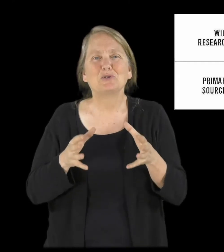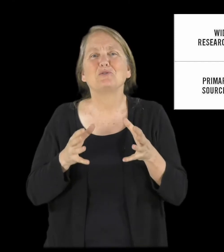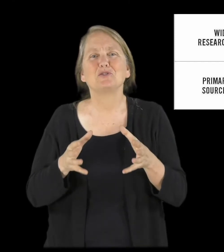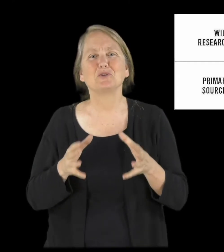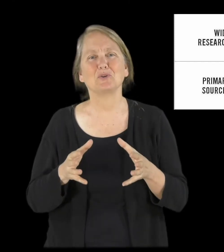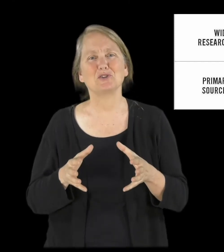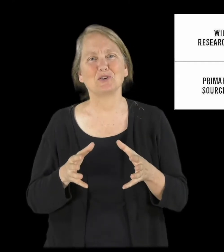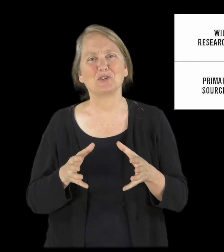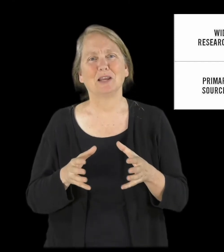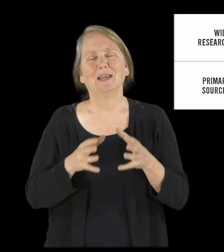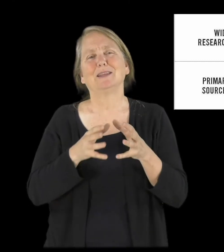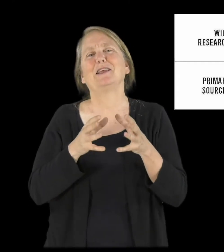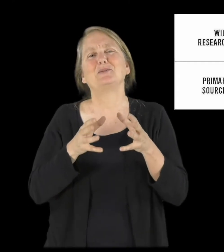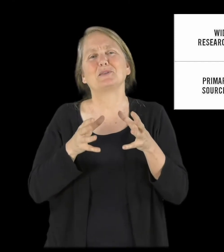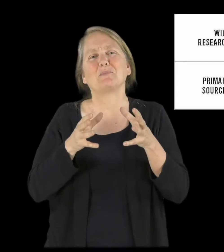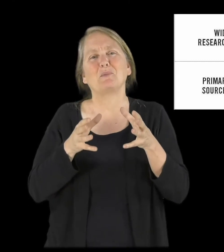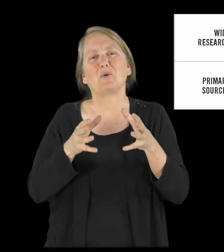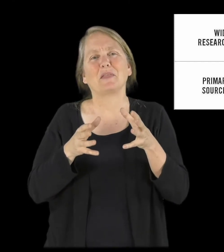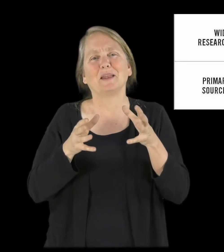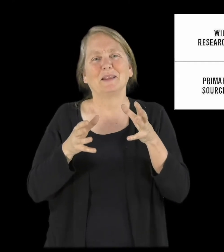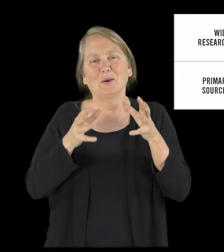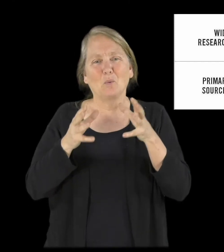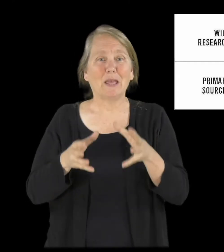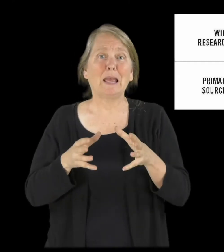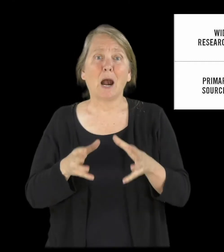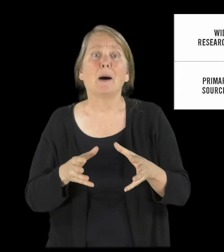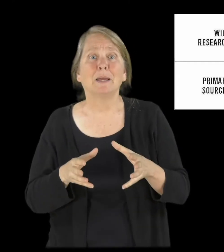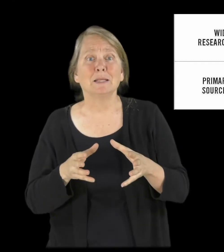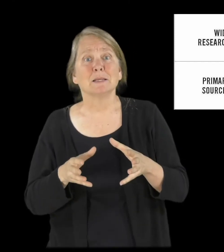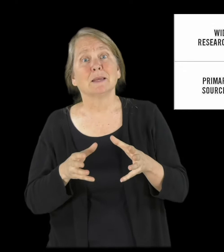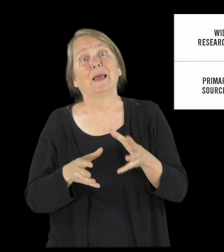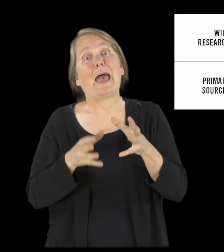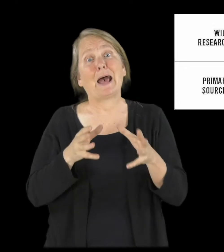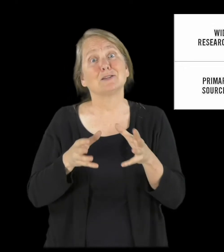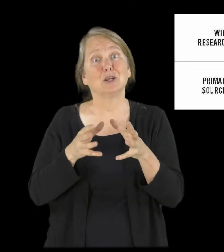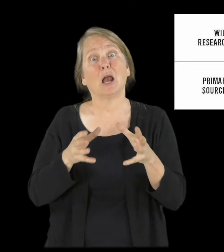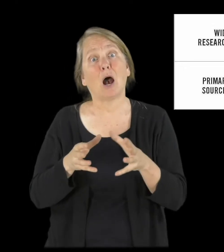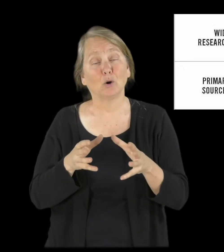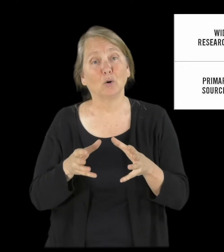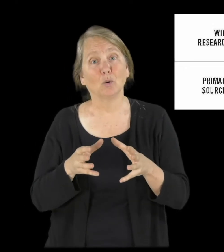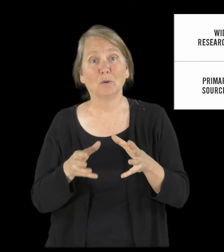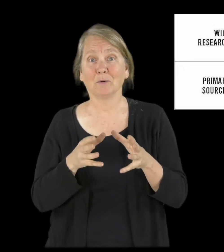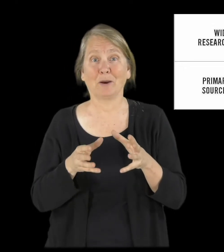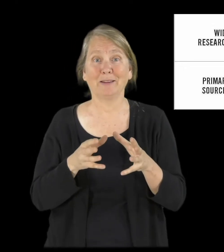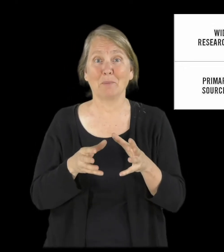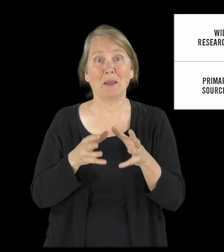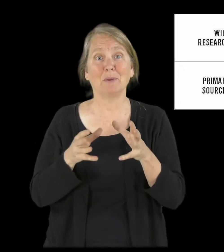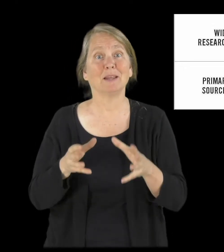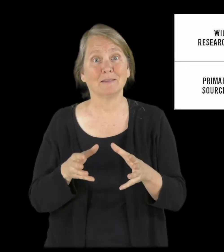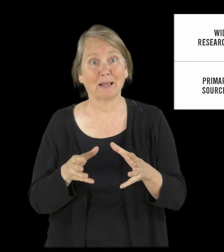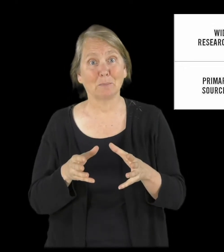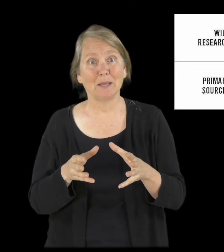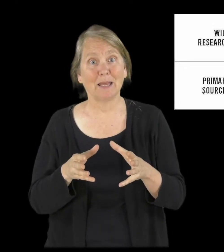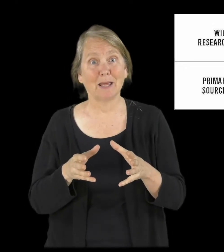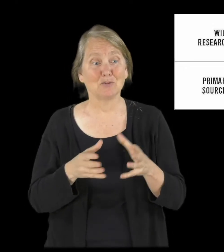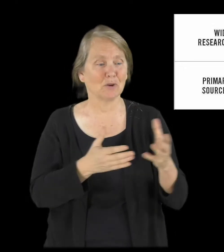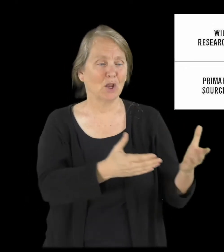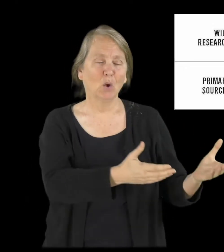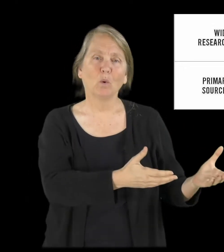sufficient research? Did they do something more than Wikicommons, Ask Yahoo, right? And maybe an encyclopedia entry? We want